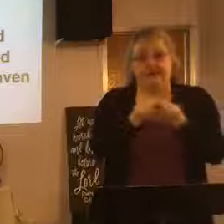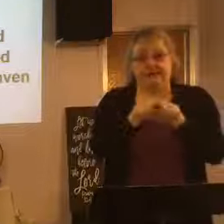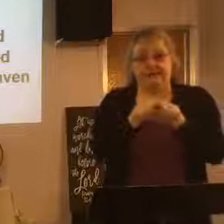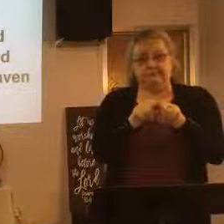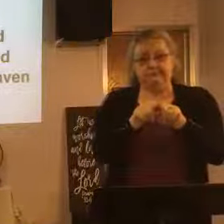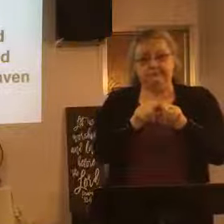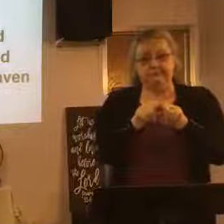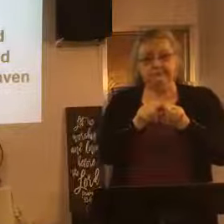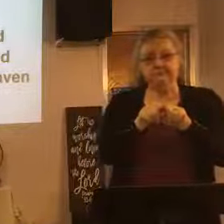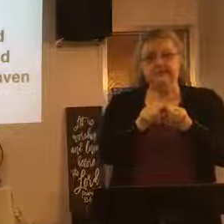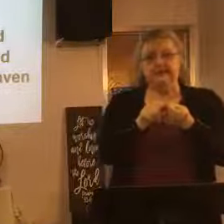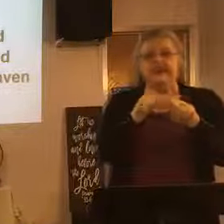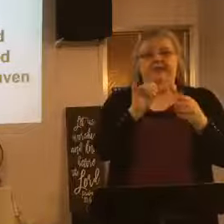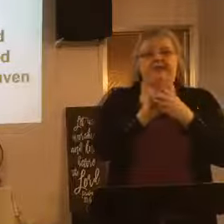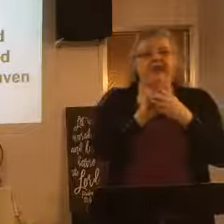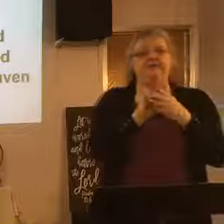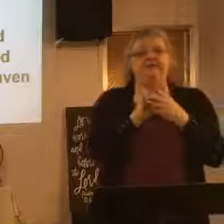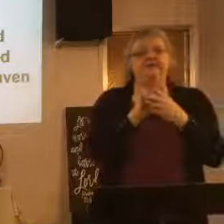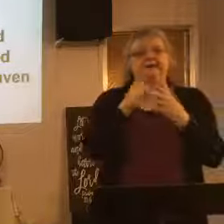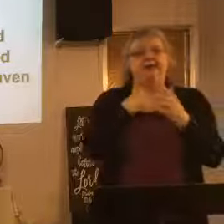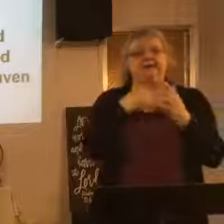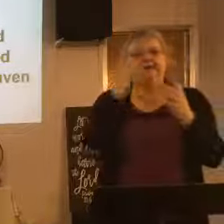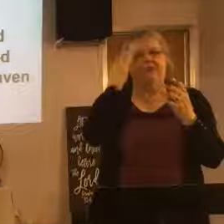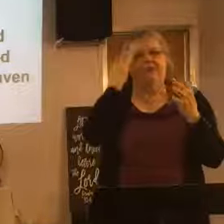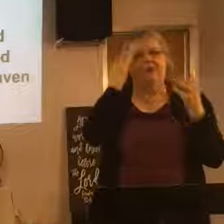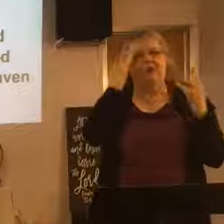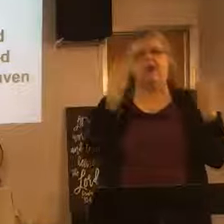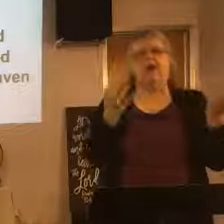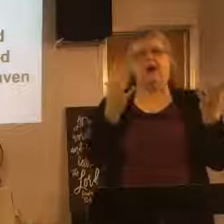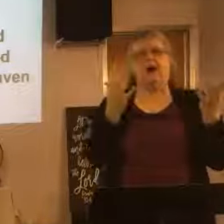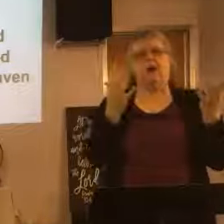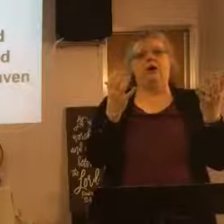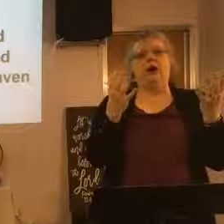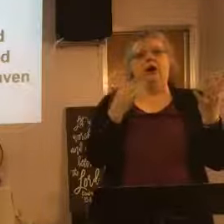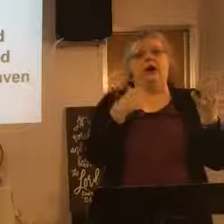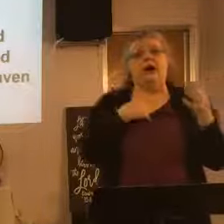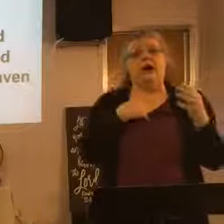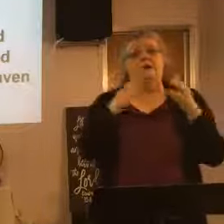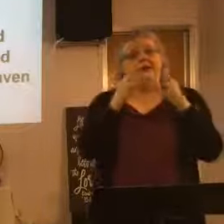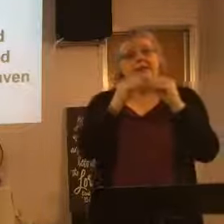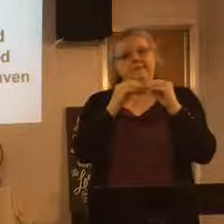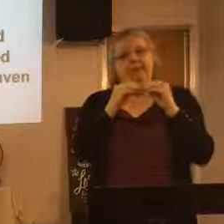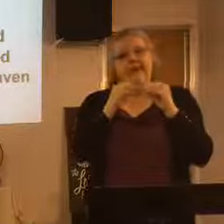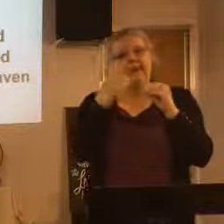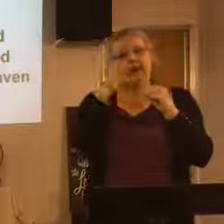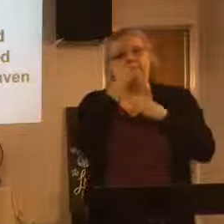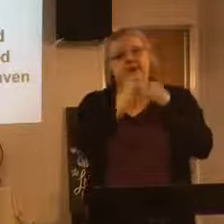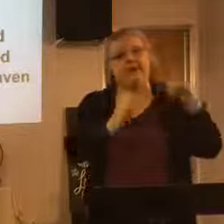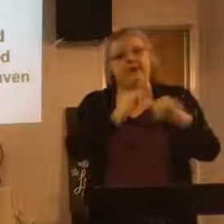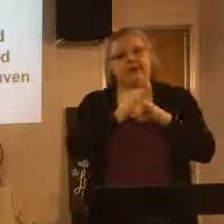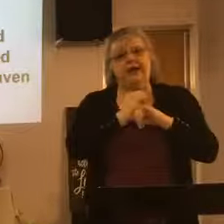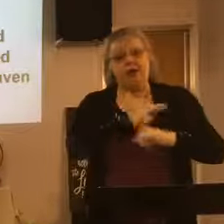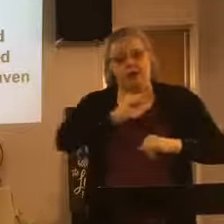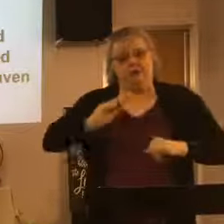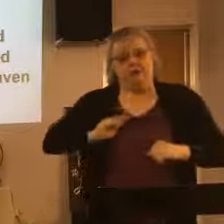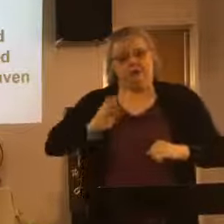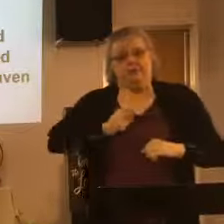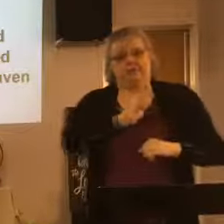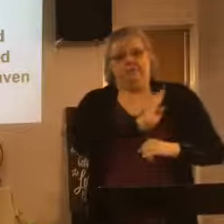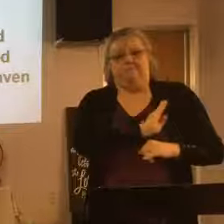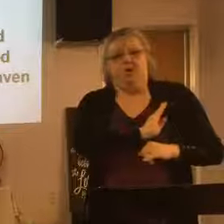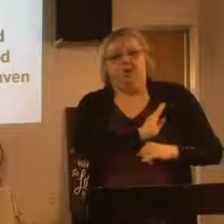that are fascinating to me. I've come from an International Board Trustee meeting to get news that you're never going to see on Fox, you're never going to see